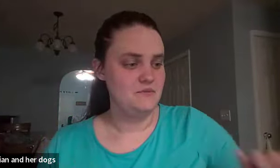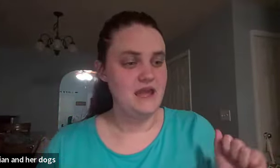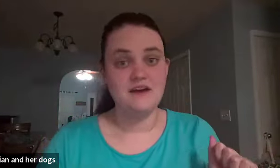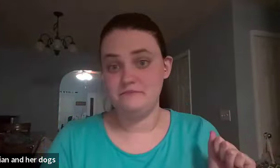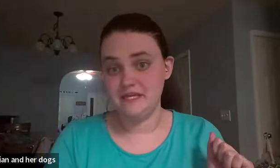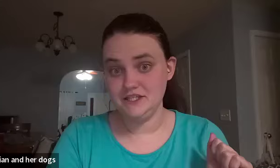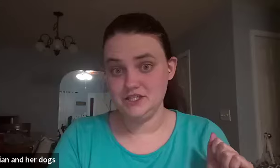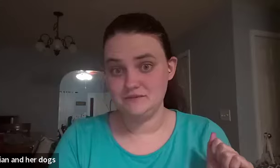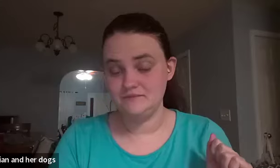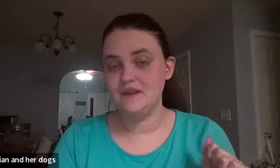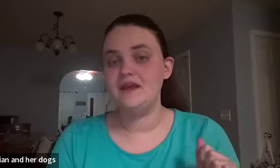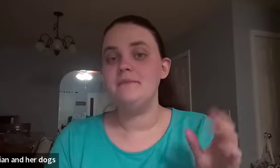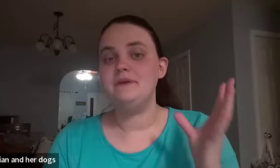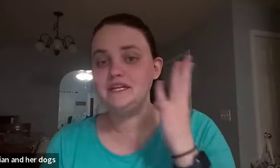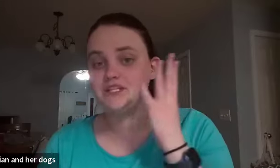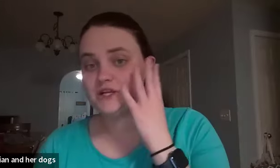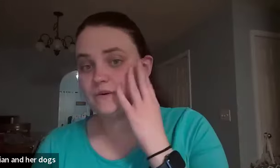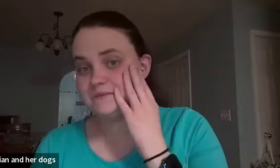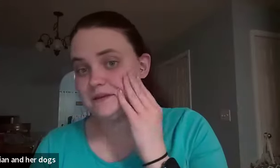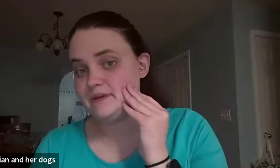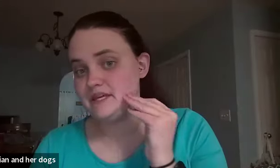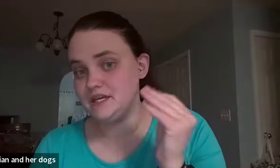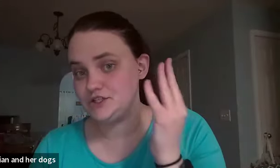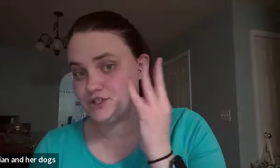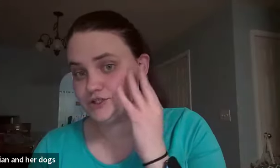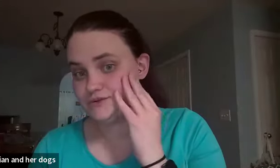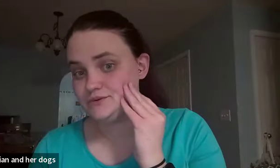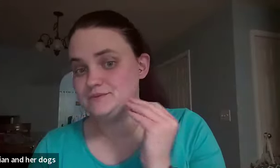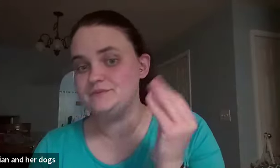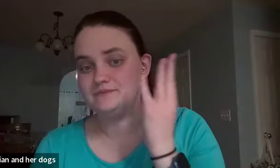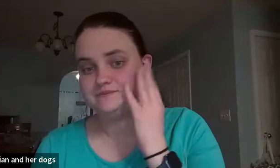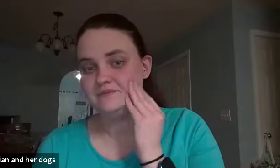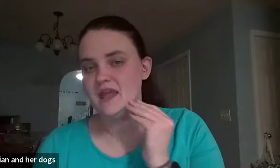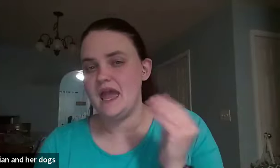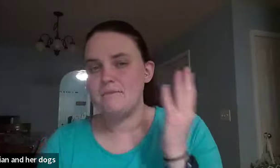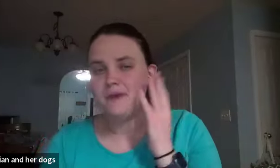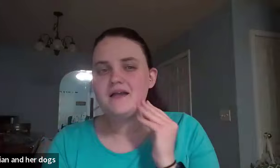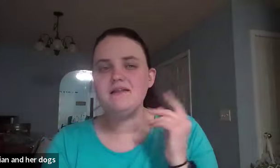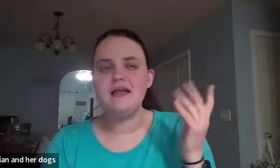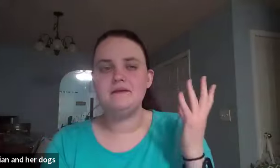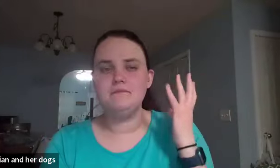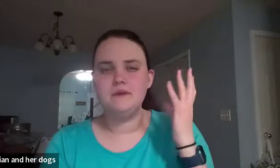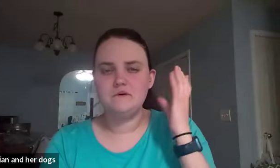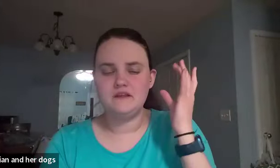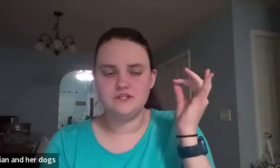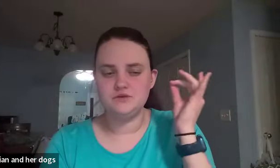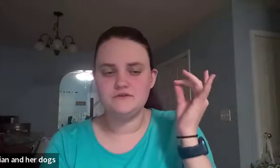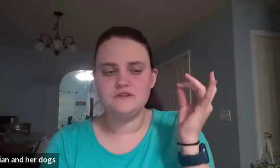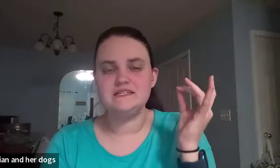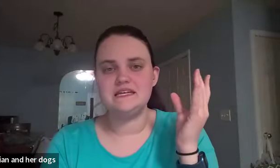Then we have peach. Peach is going to be peach. And my like memory, like visual for this